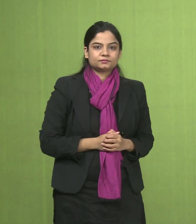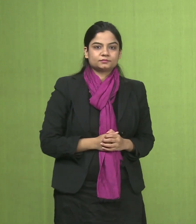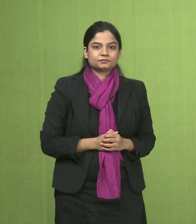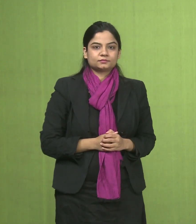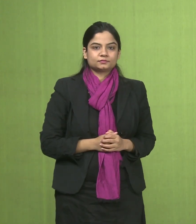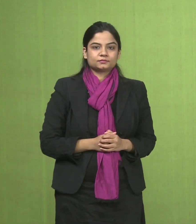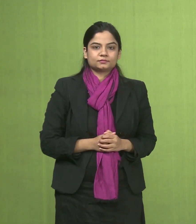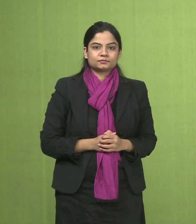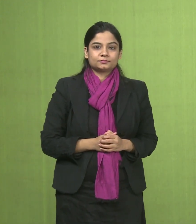and packed.